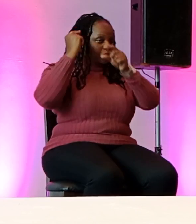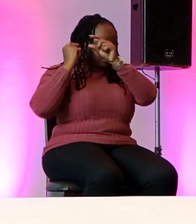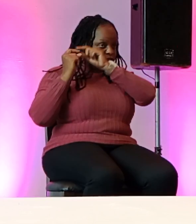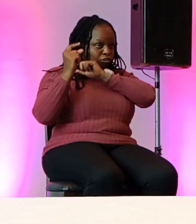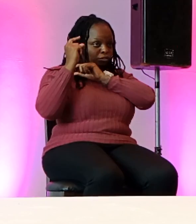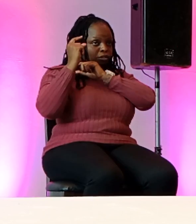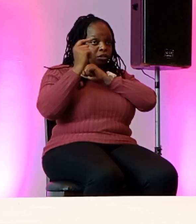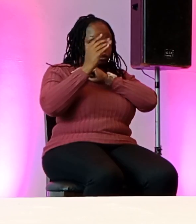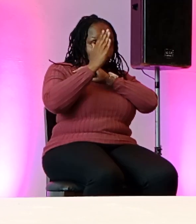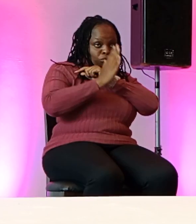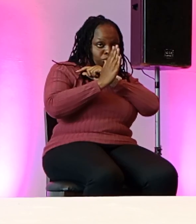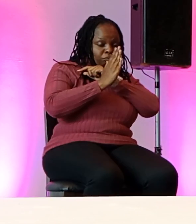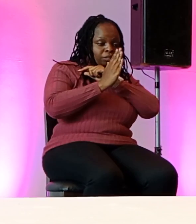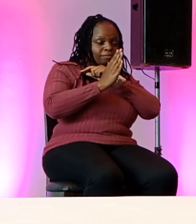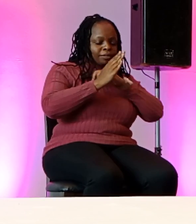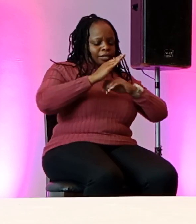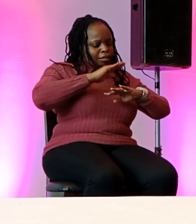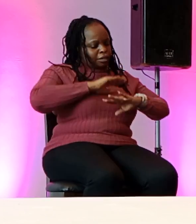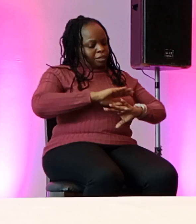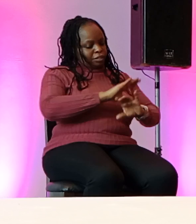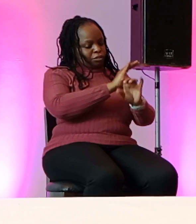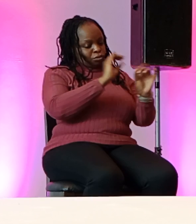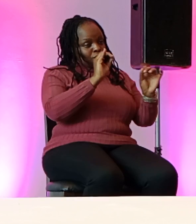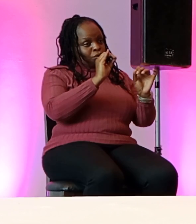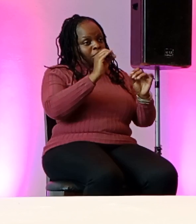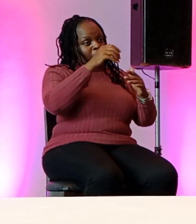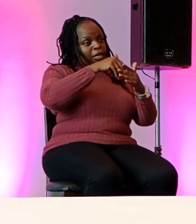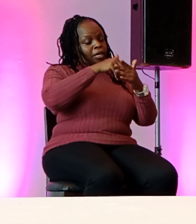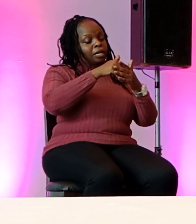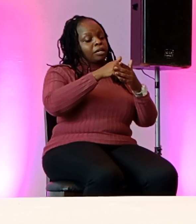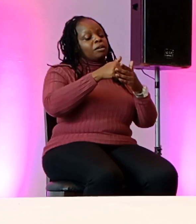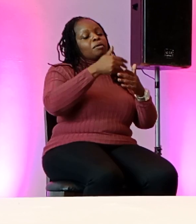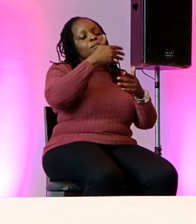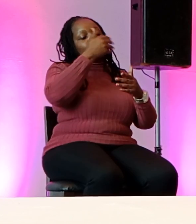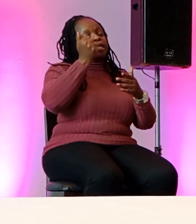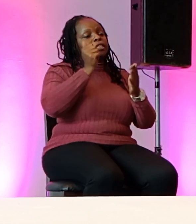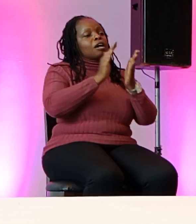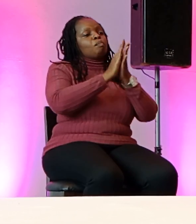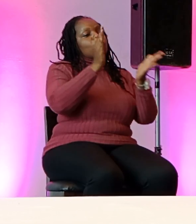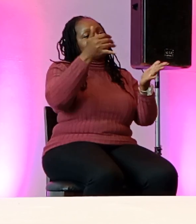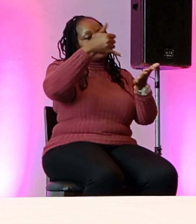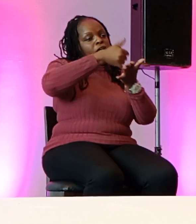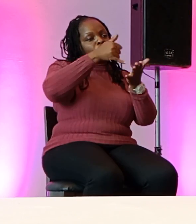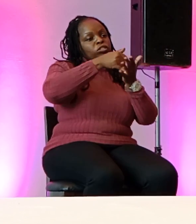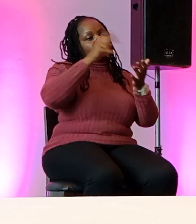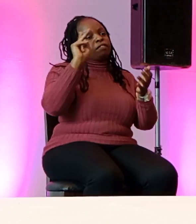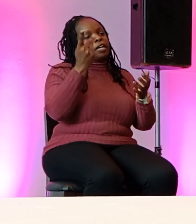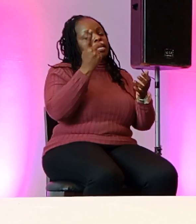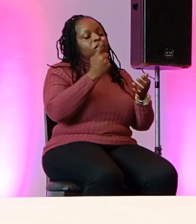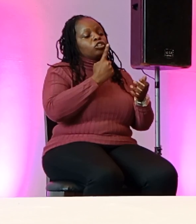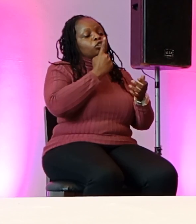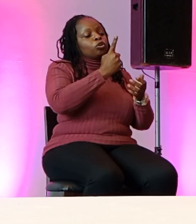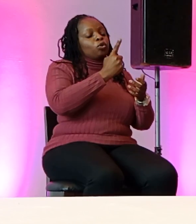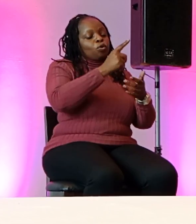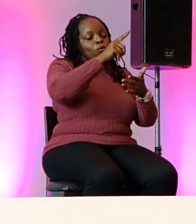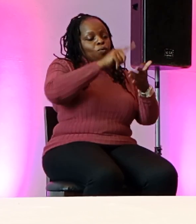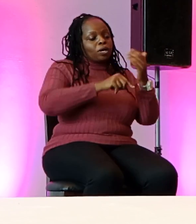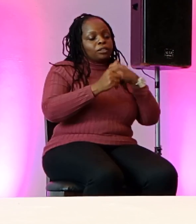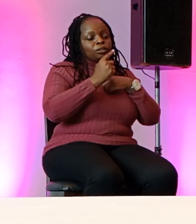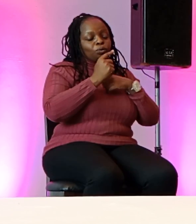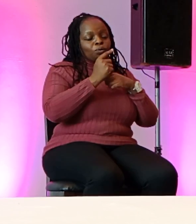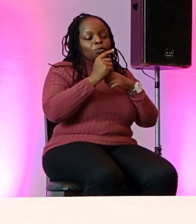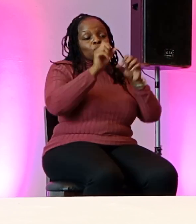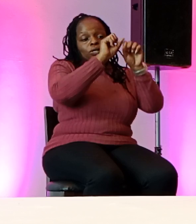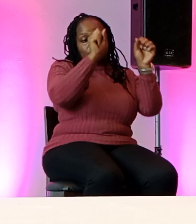generations to be relentless in our pursuit for a better and more inclusive Kenya. So what will shape